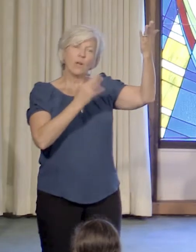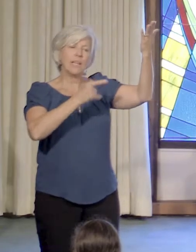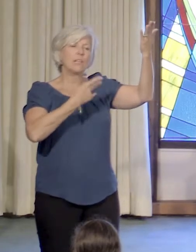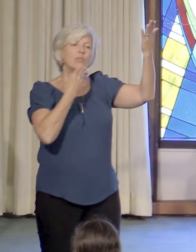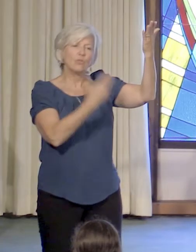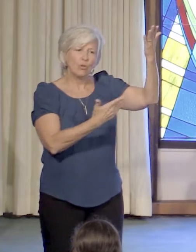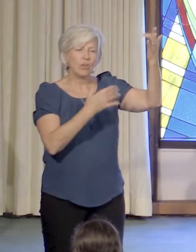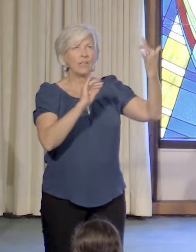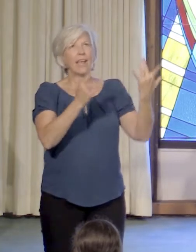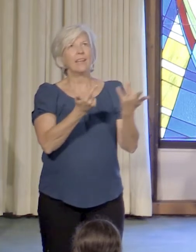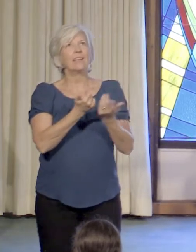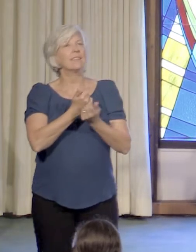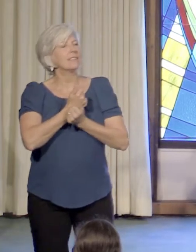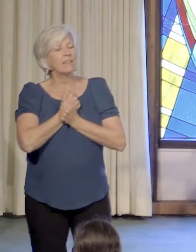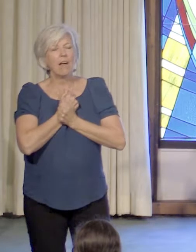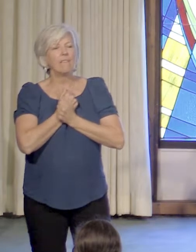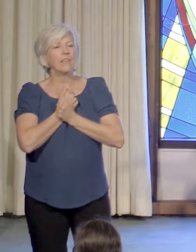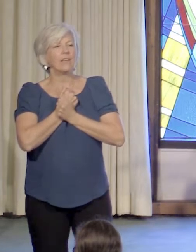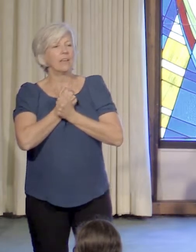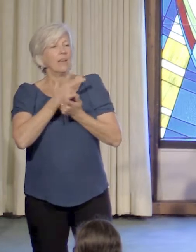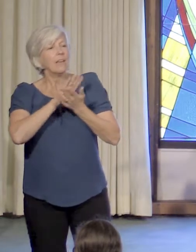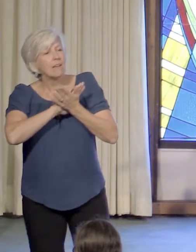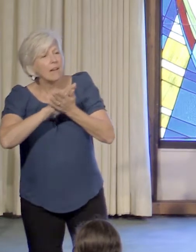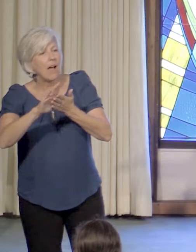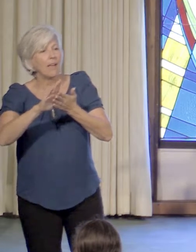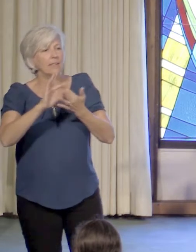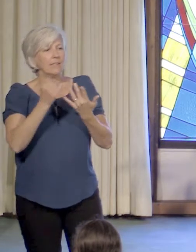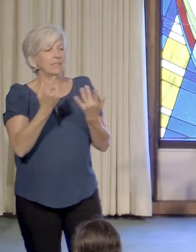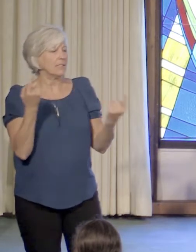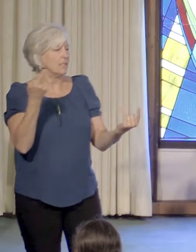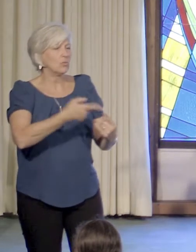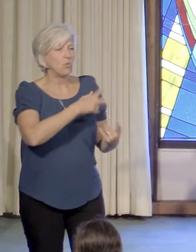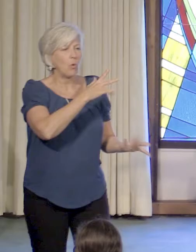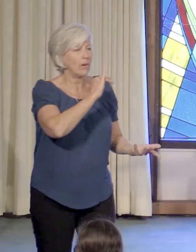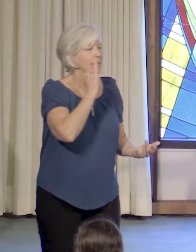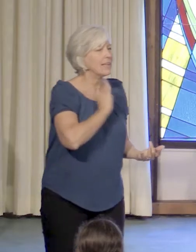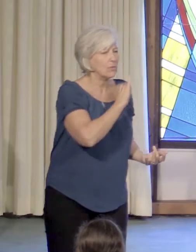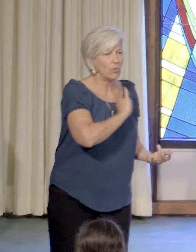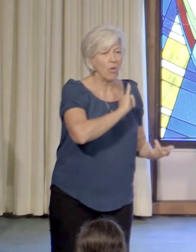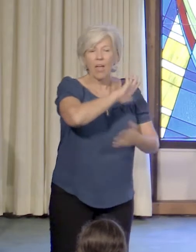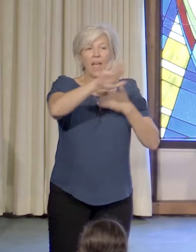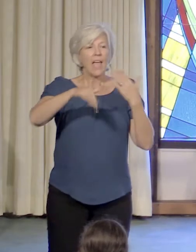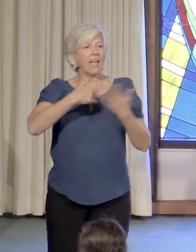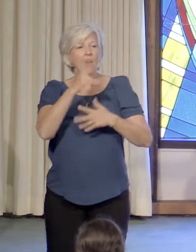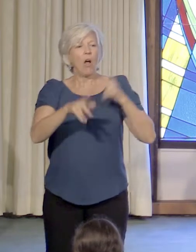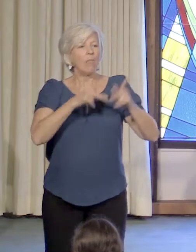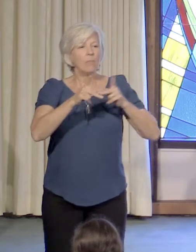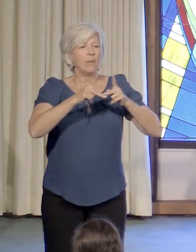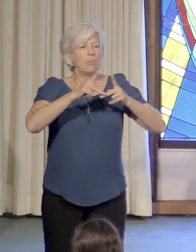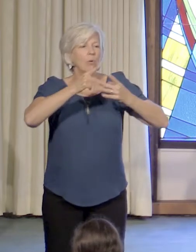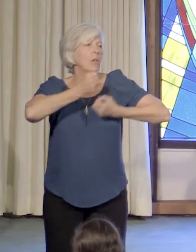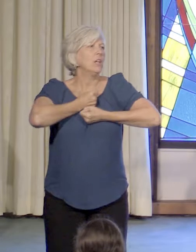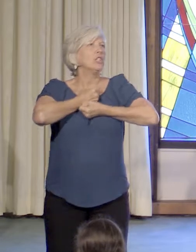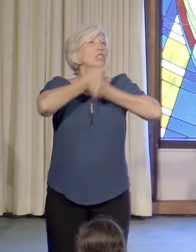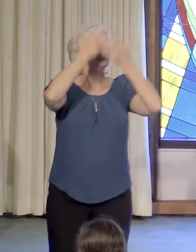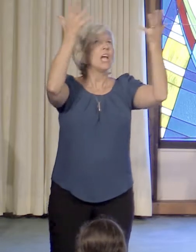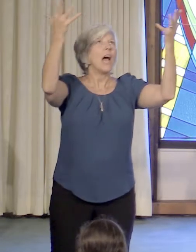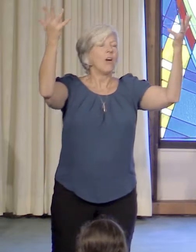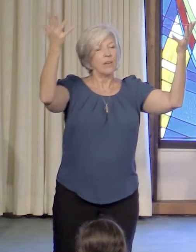loving kindness endureth forever toward Israel. And all the people shouted with a great shout when they praised